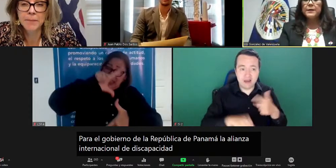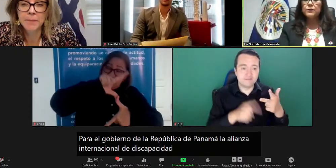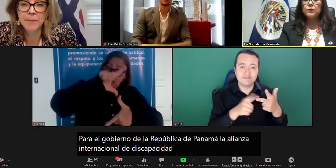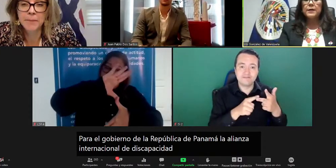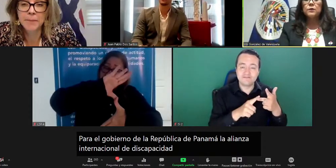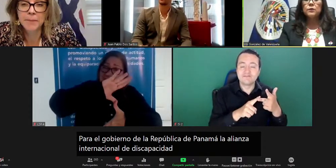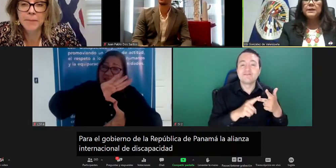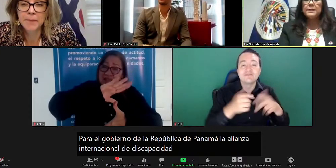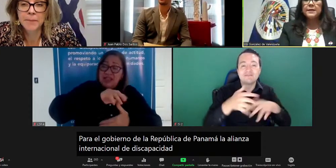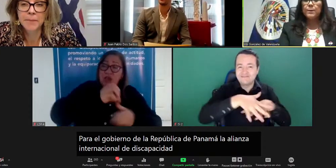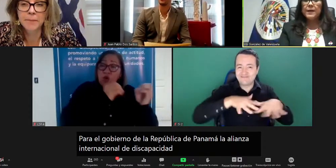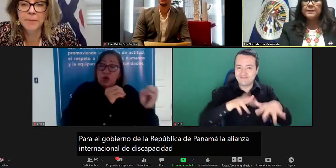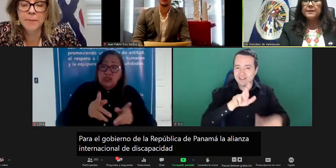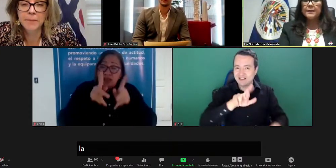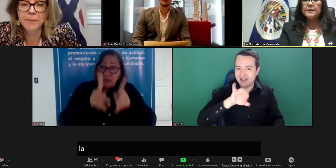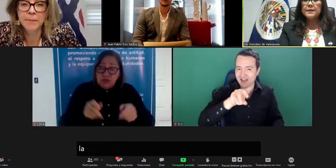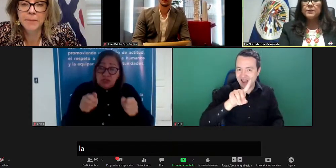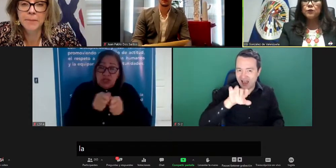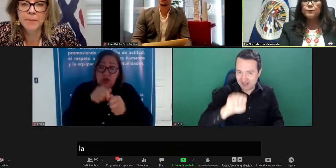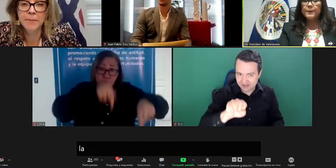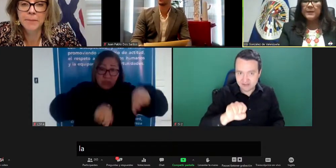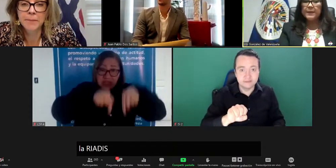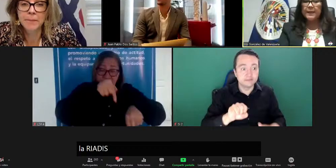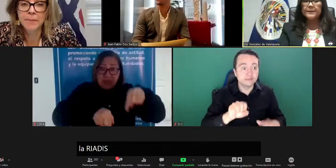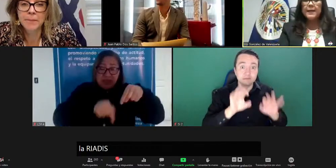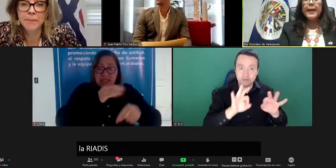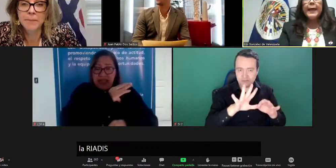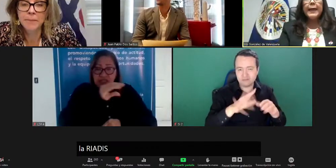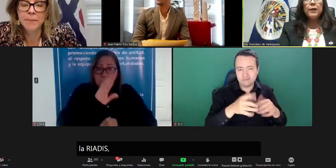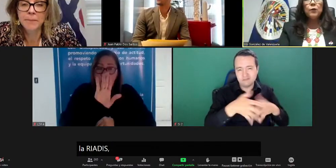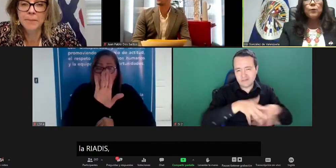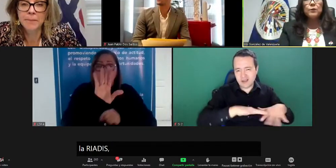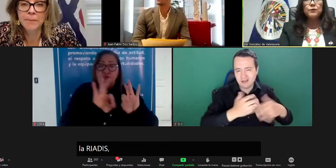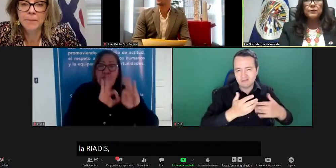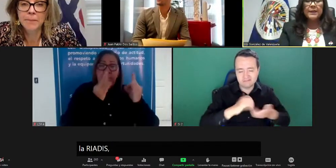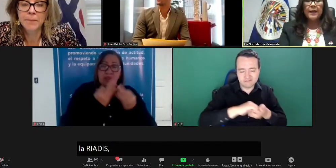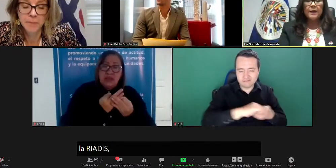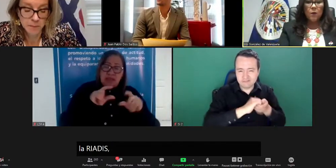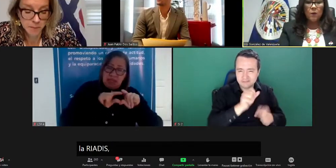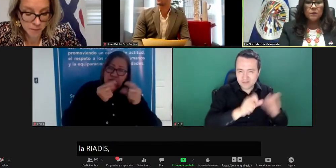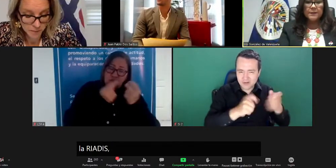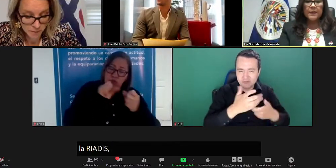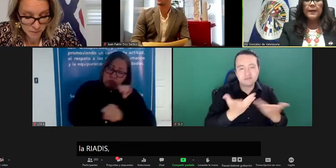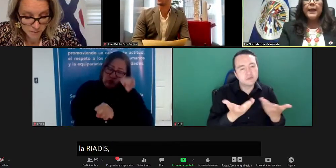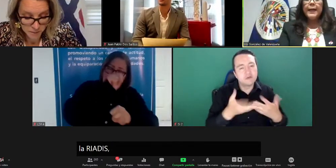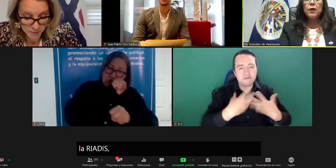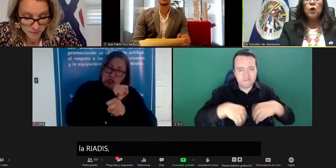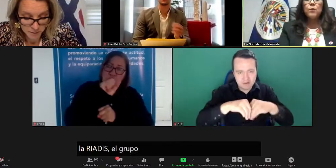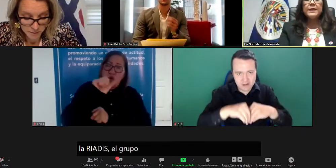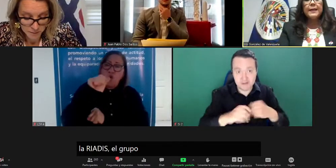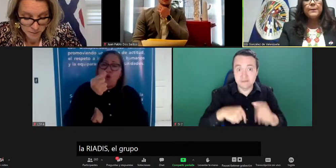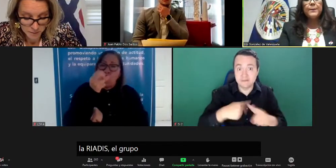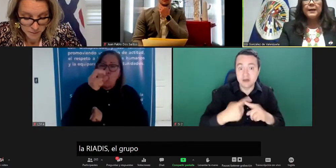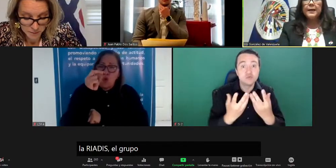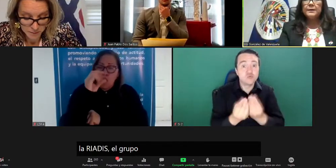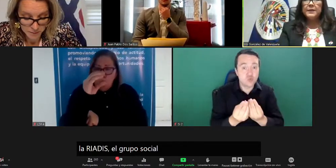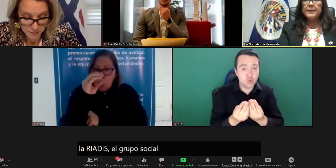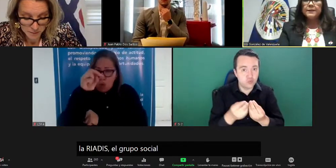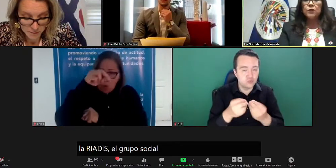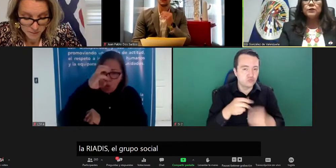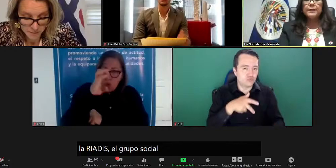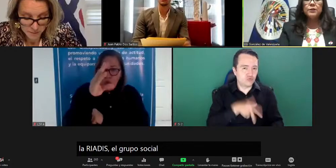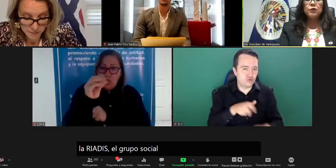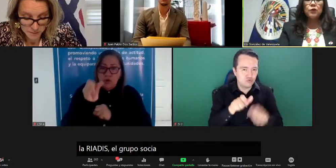disabilities the latin american network of persons with disabilities and their families the group of